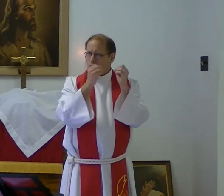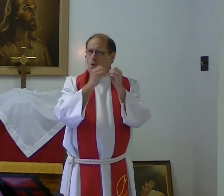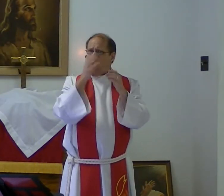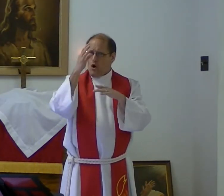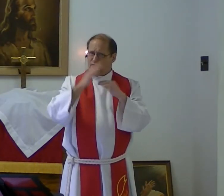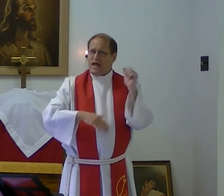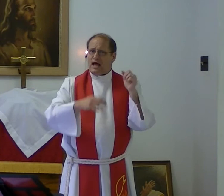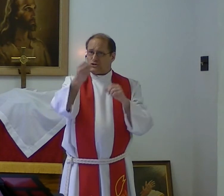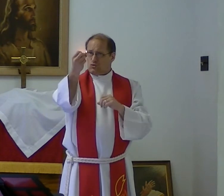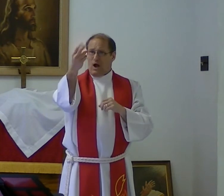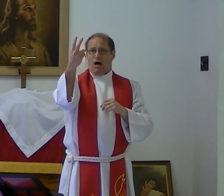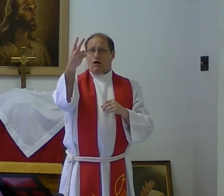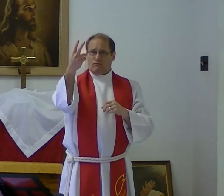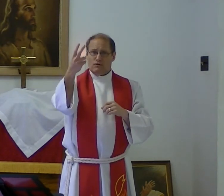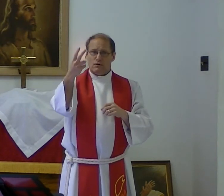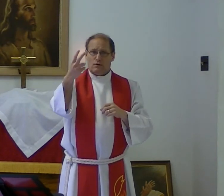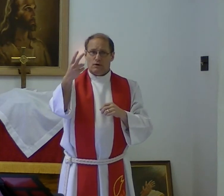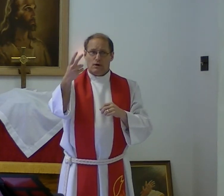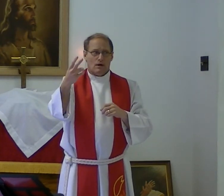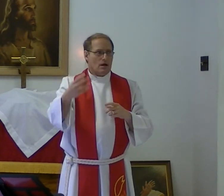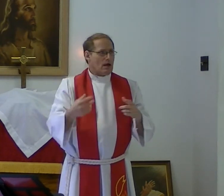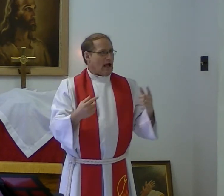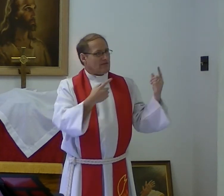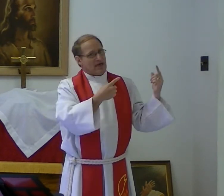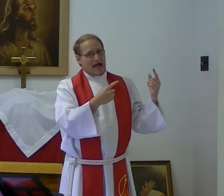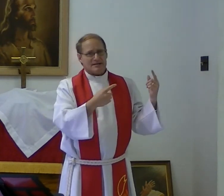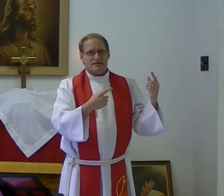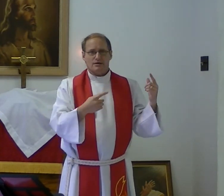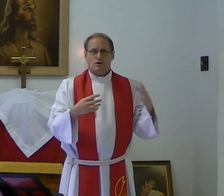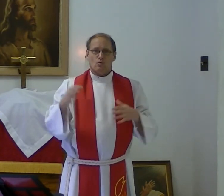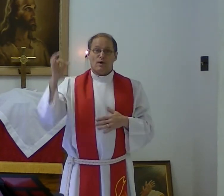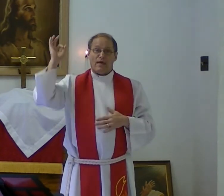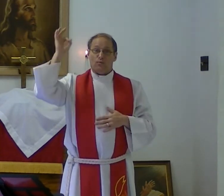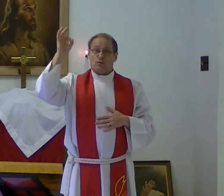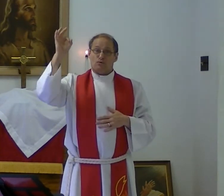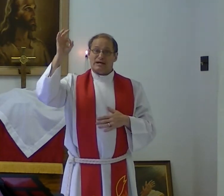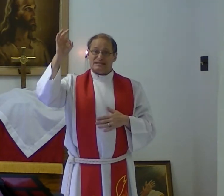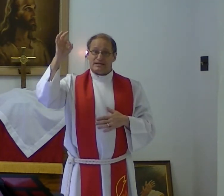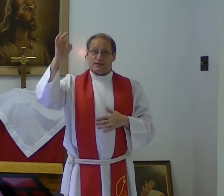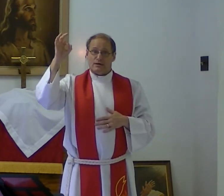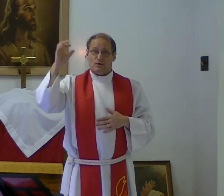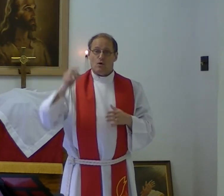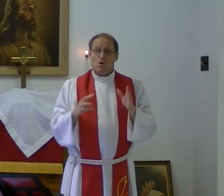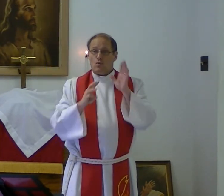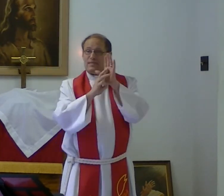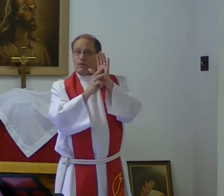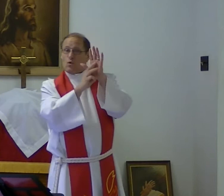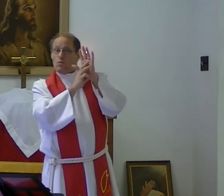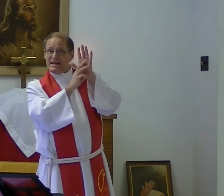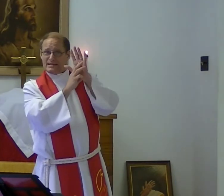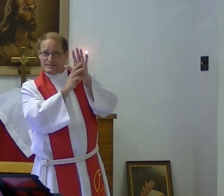more than 12. Well, and yet, when they were preaching, when they were witnessing,